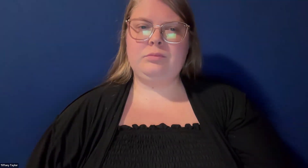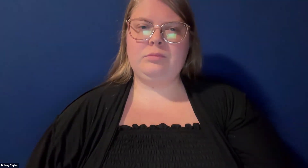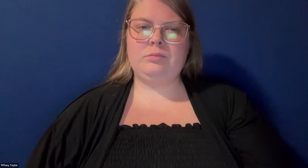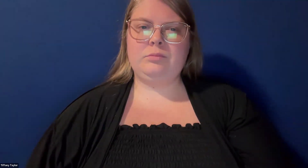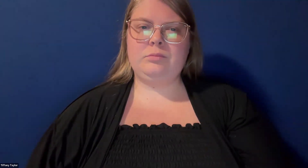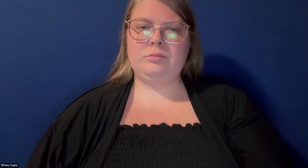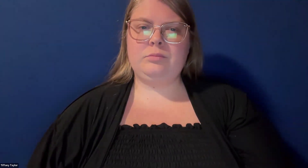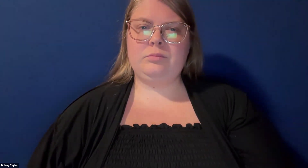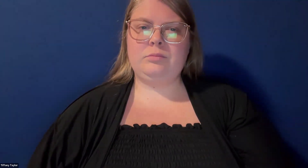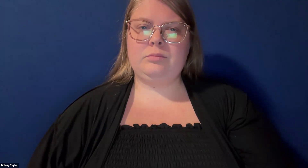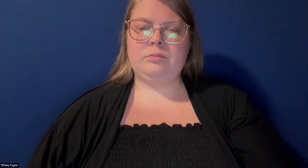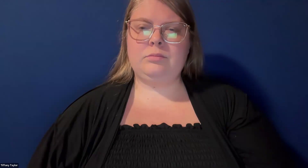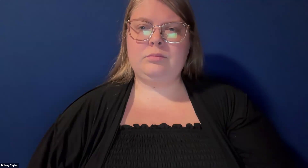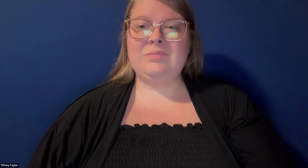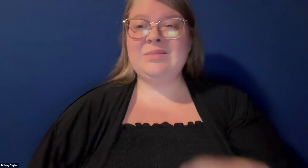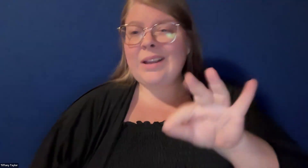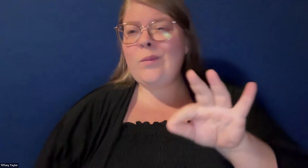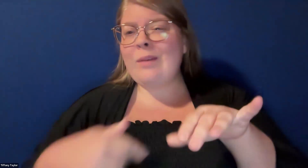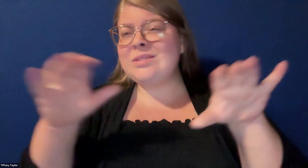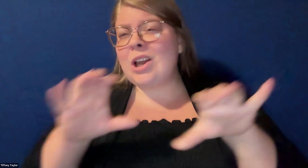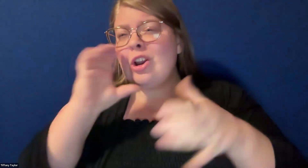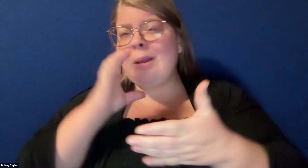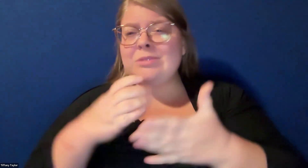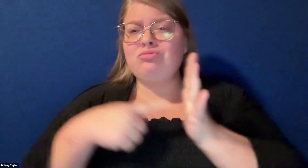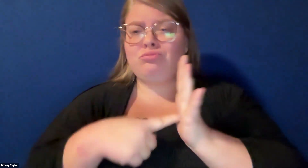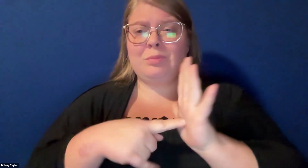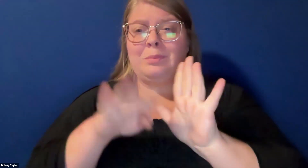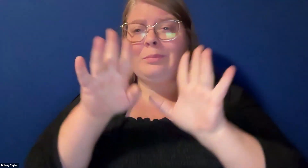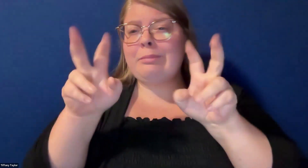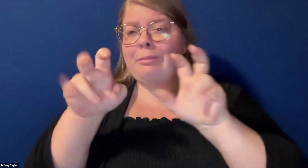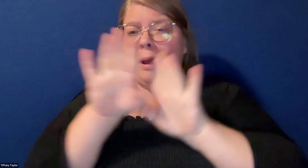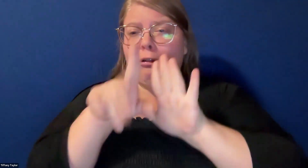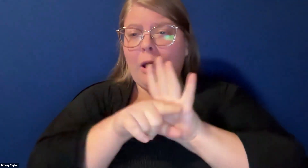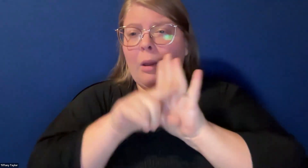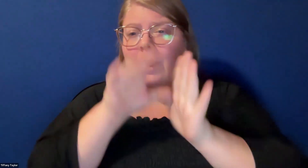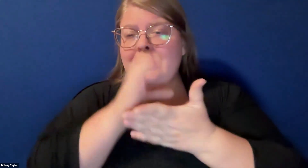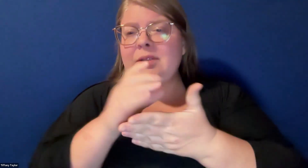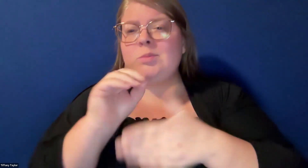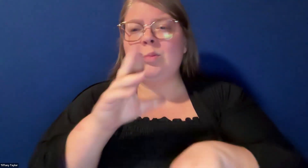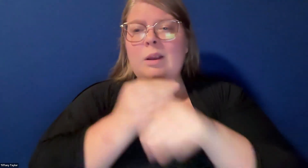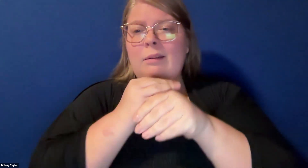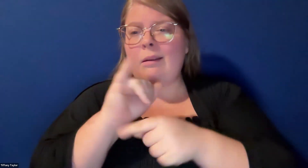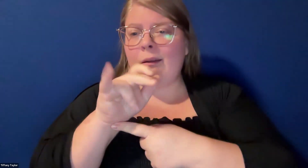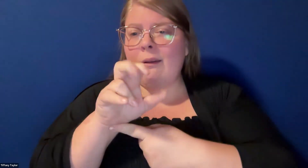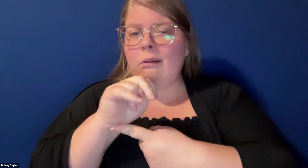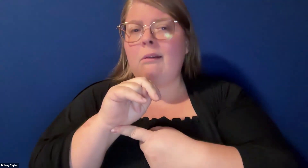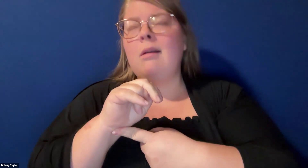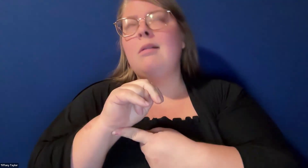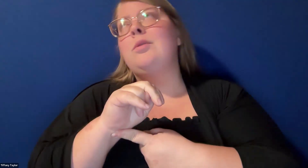like background image, if you are having some icon, or if you are having some background image,